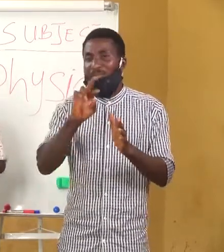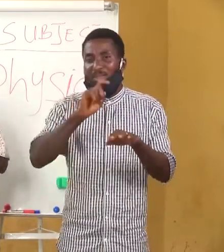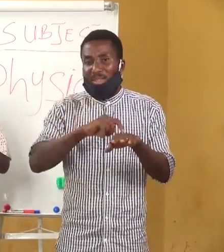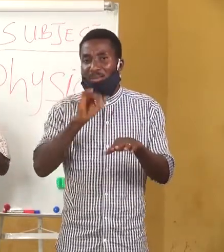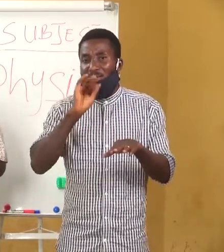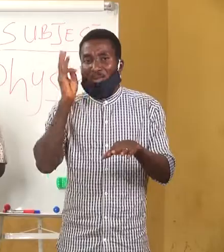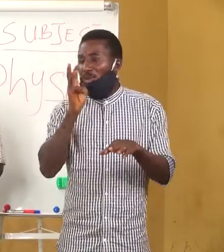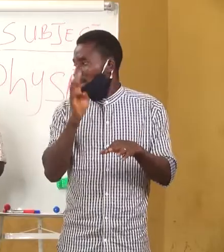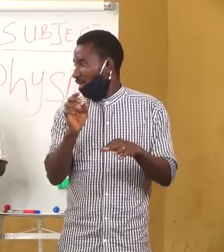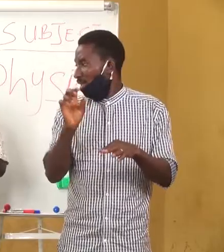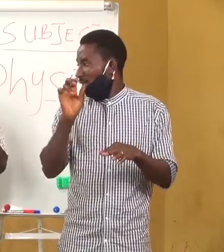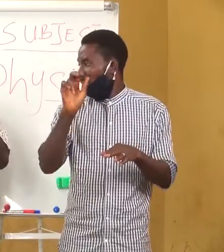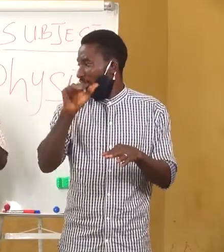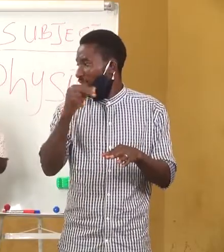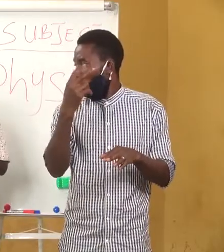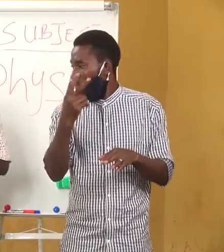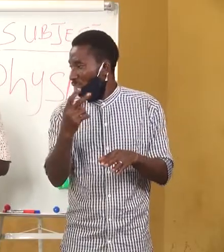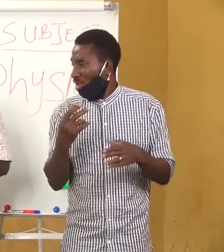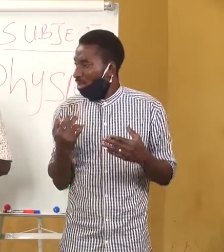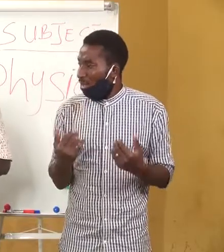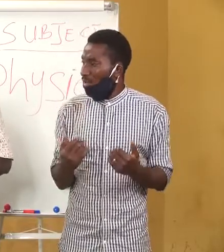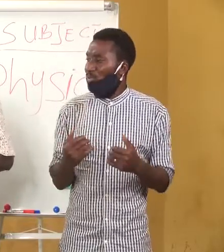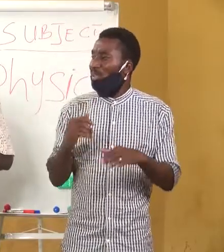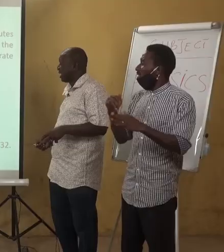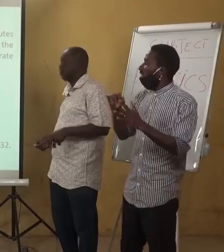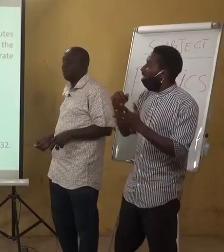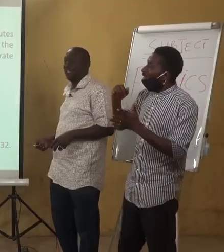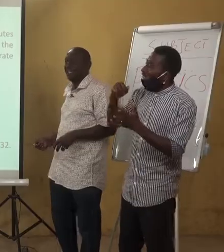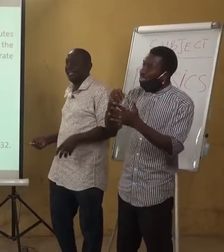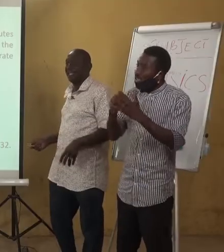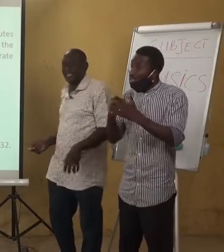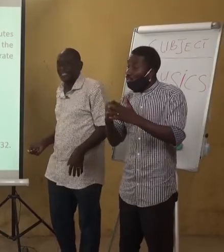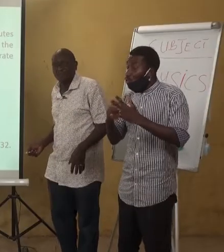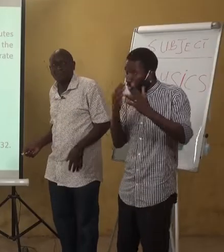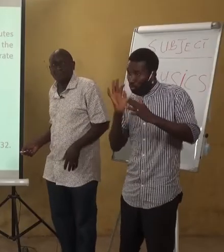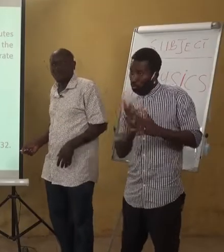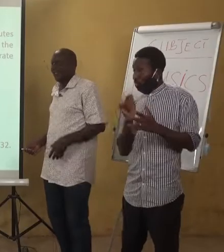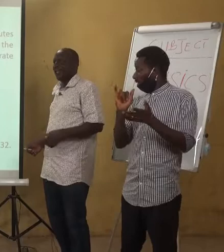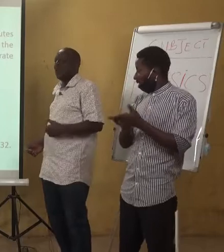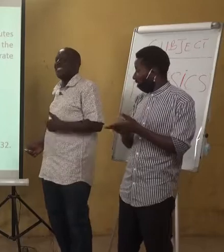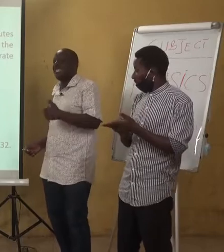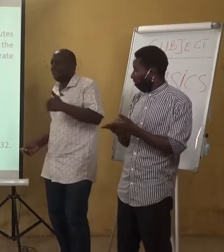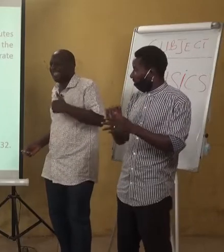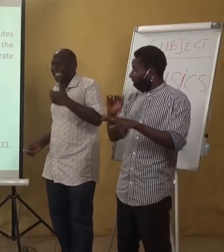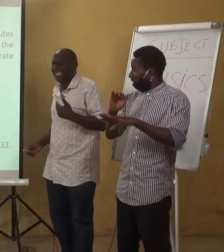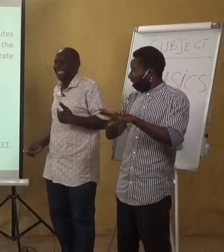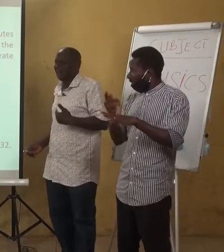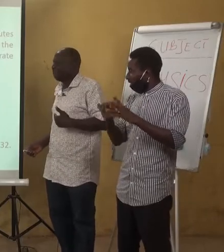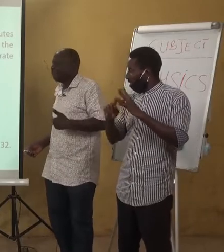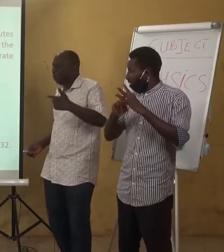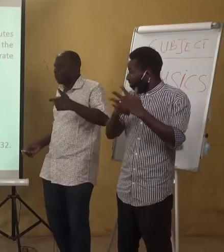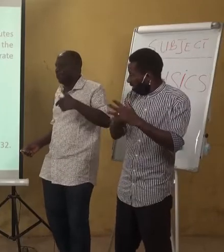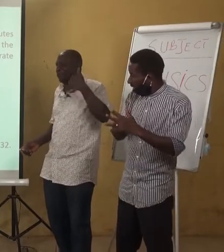that at the beginning of the 13th minute, the count rate will be 32, which is the